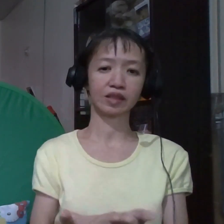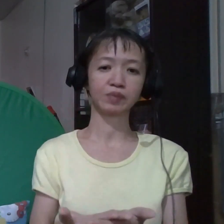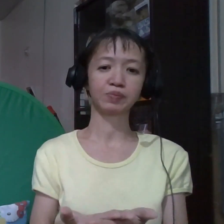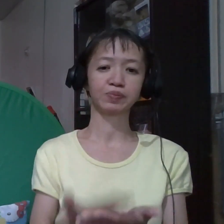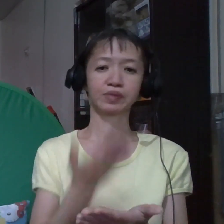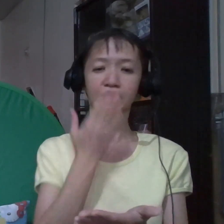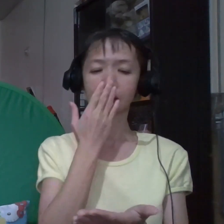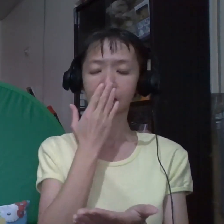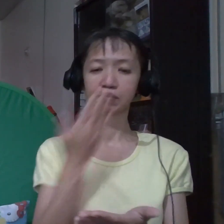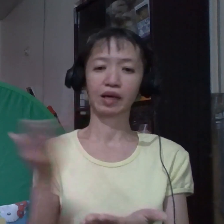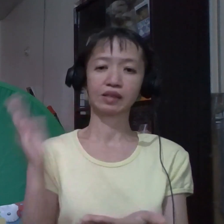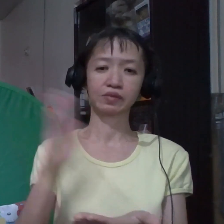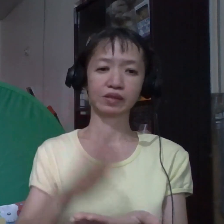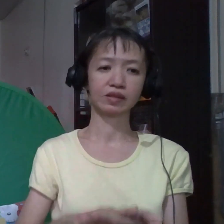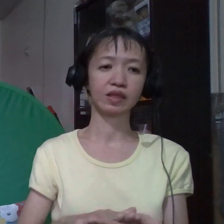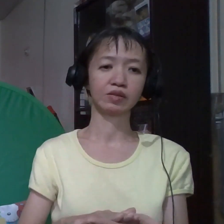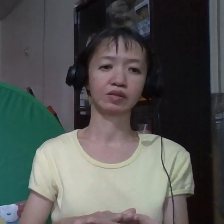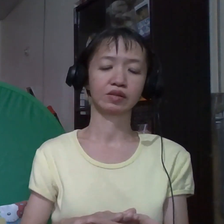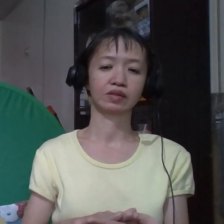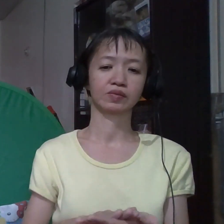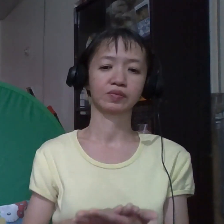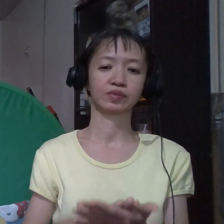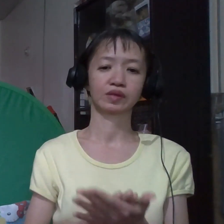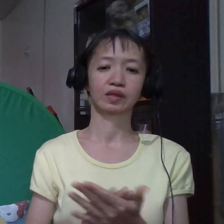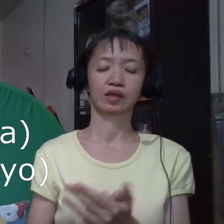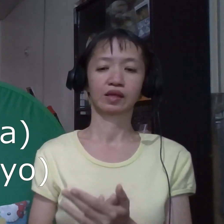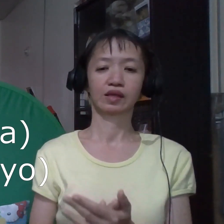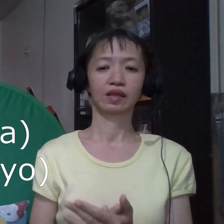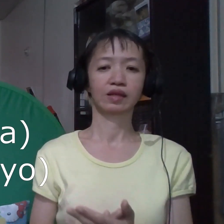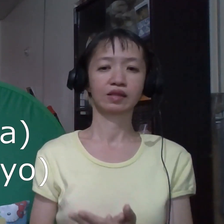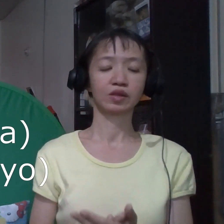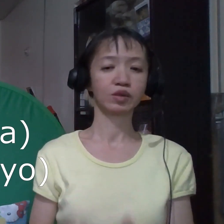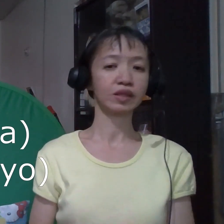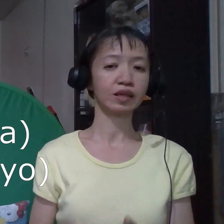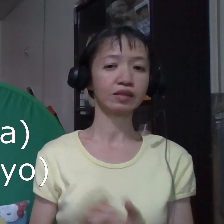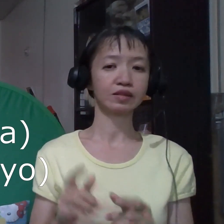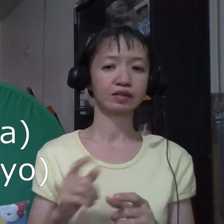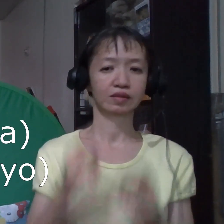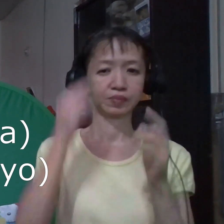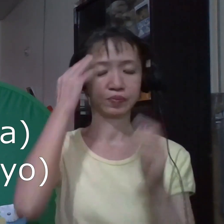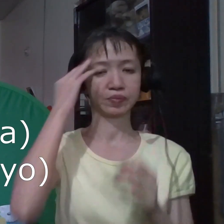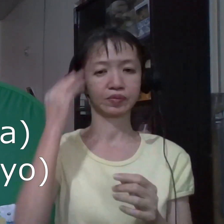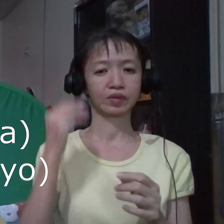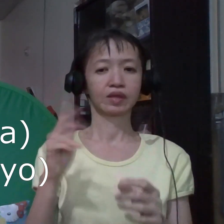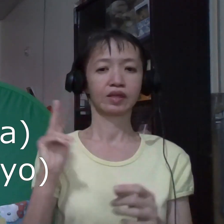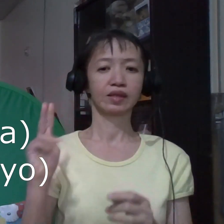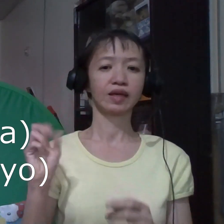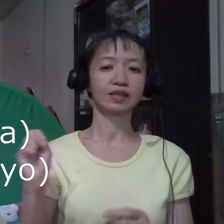up, bad is face down. Then in Korean, in